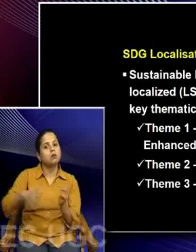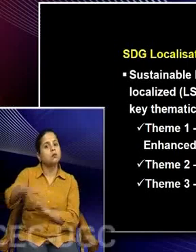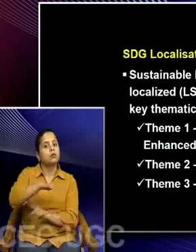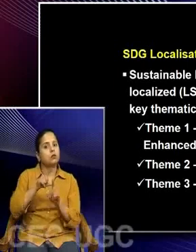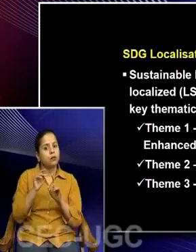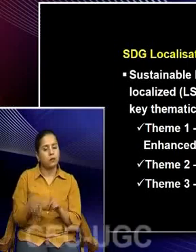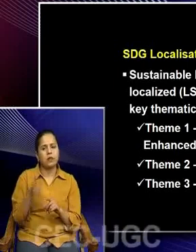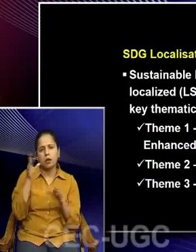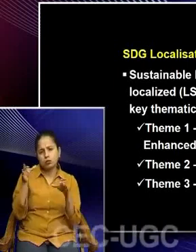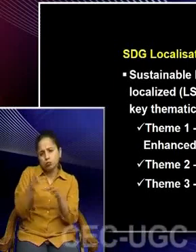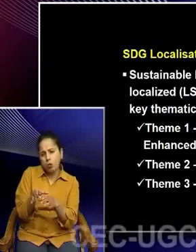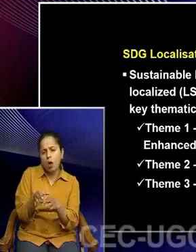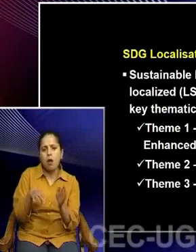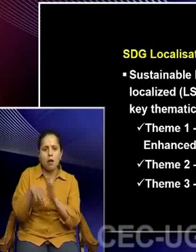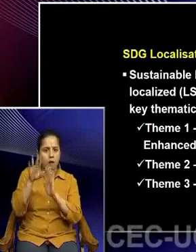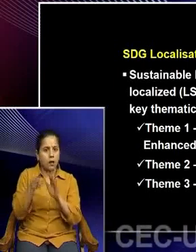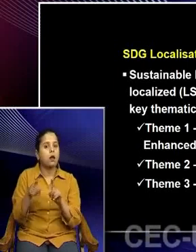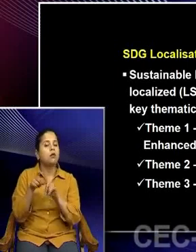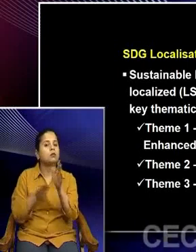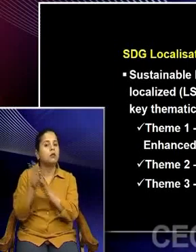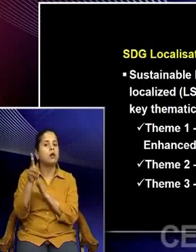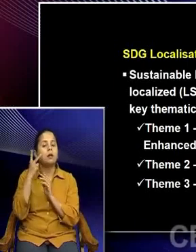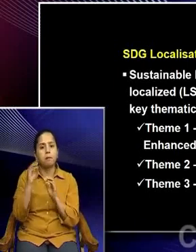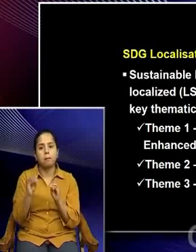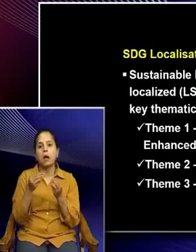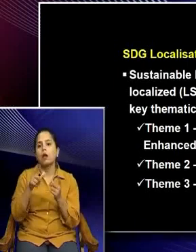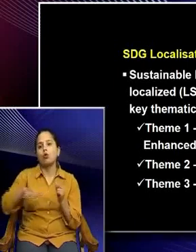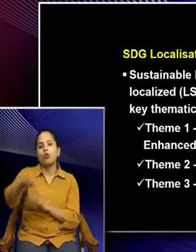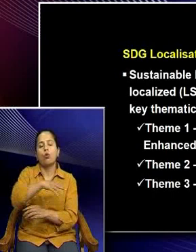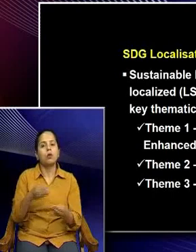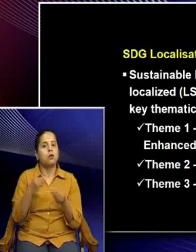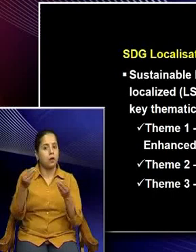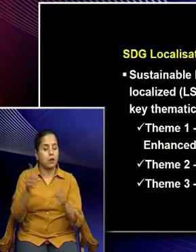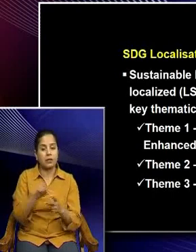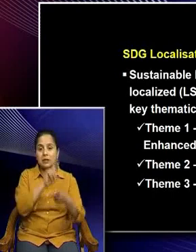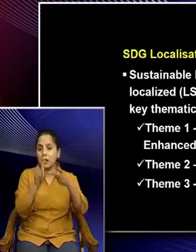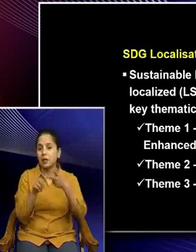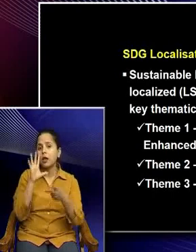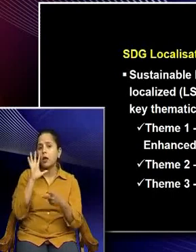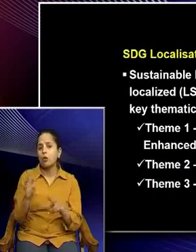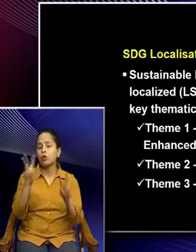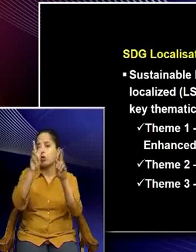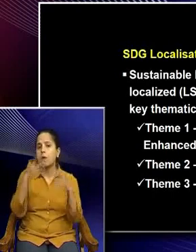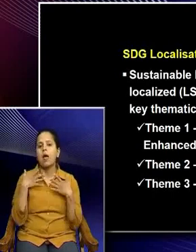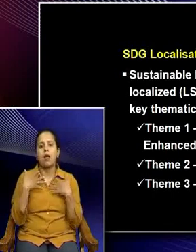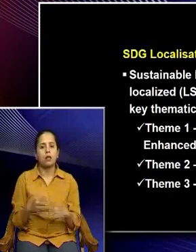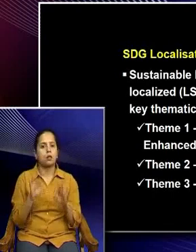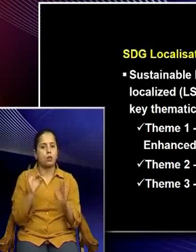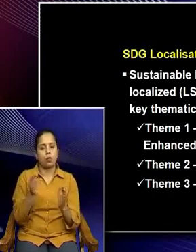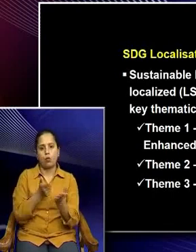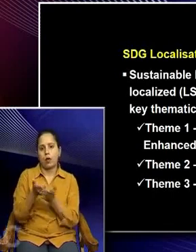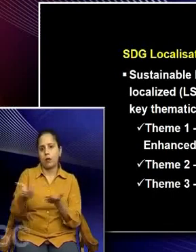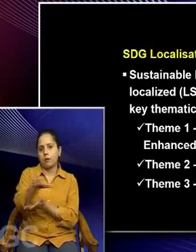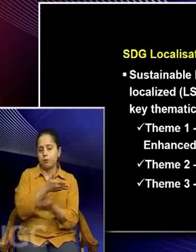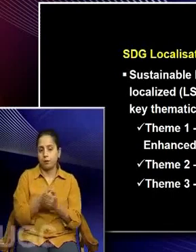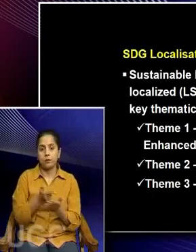at the micro level, where the development may be delivered to the local public. The second important theme is, of course, healthy village. So the idea is